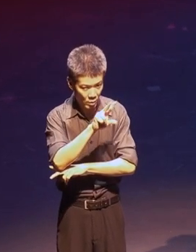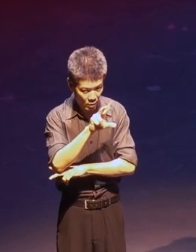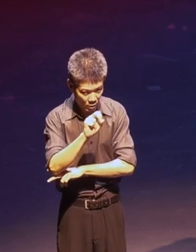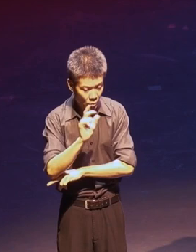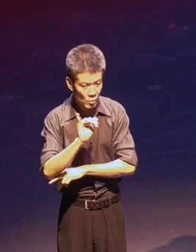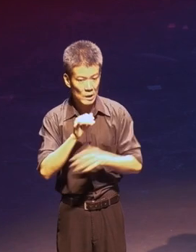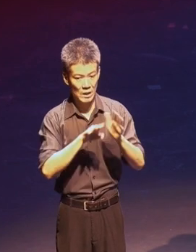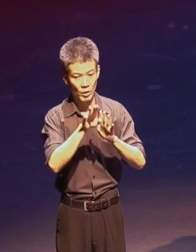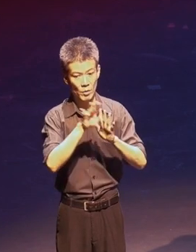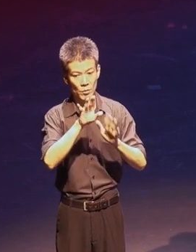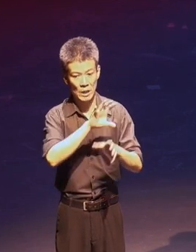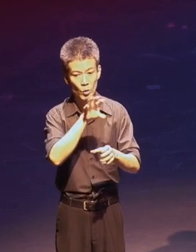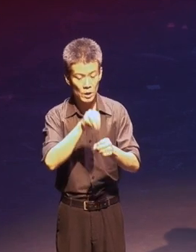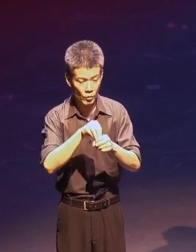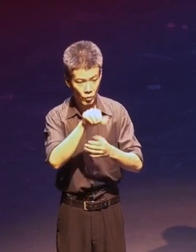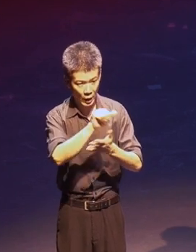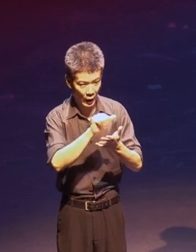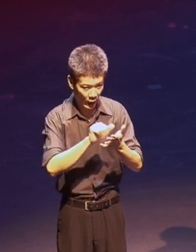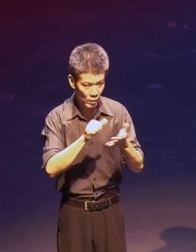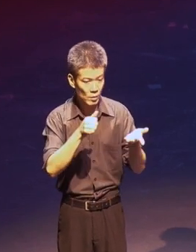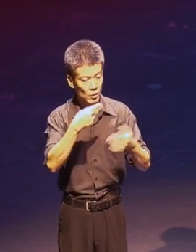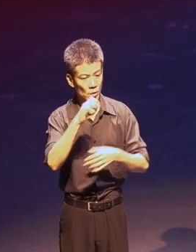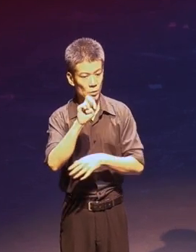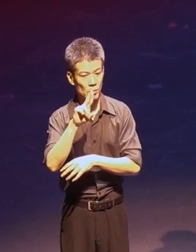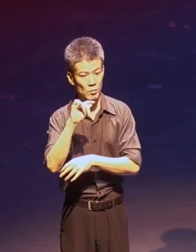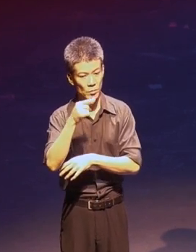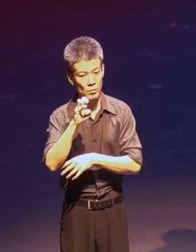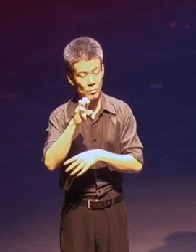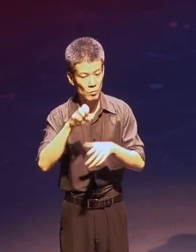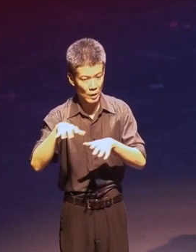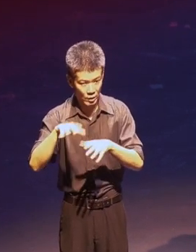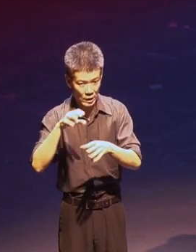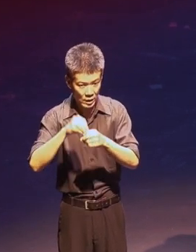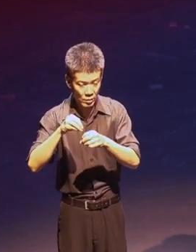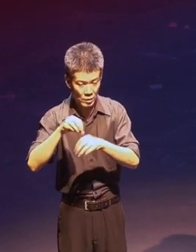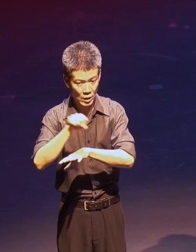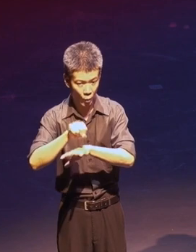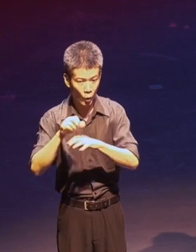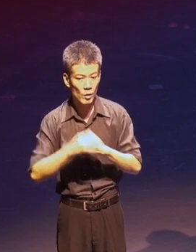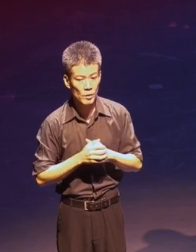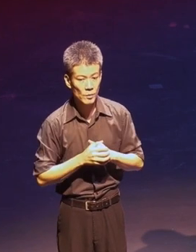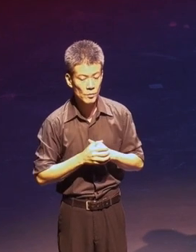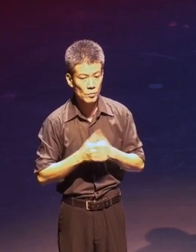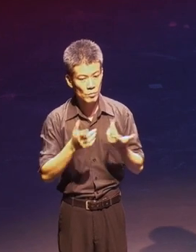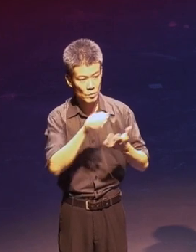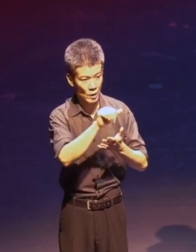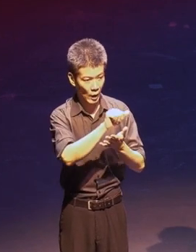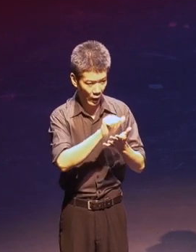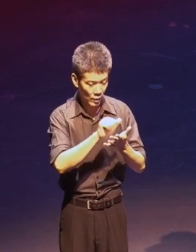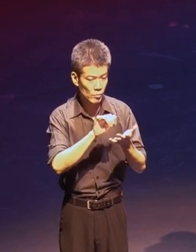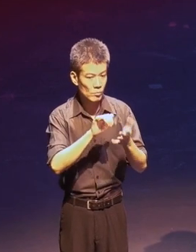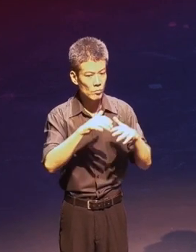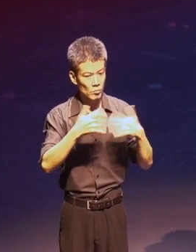in developing an inclusive arts and heritage landscape right here in Singapore. Now, the arts